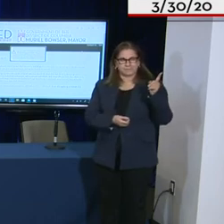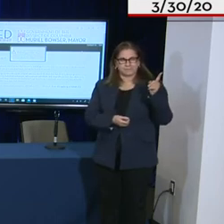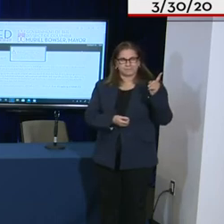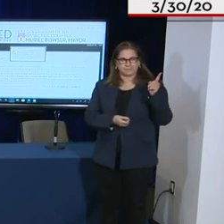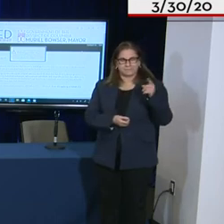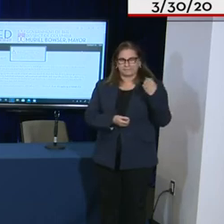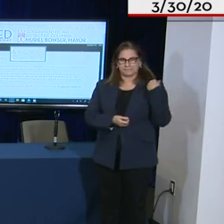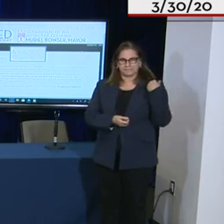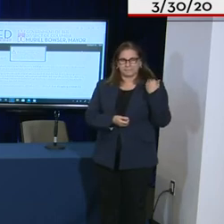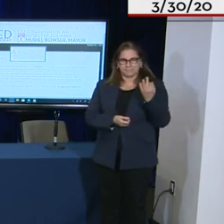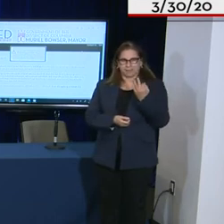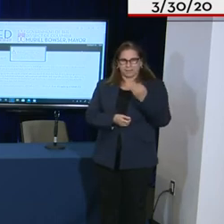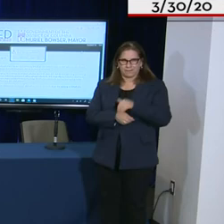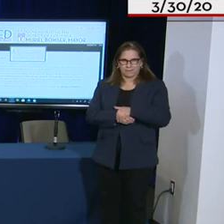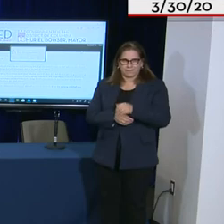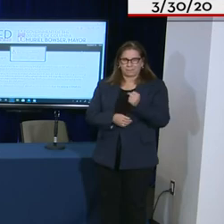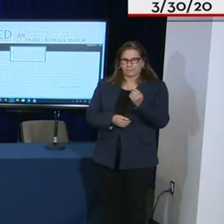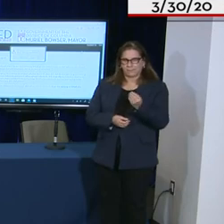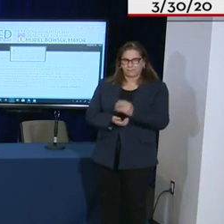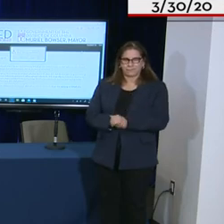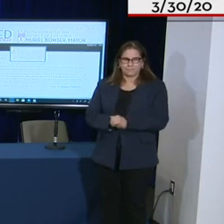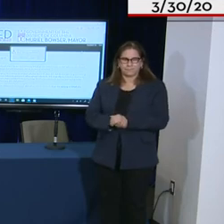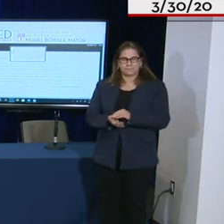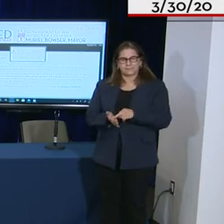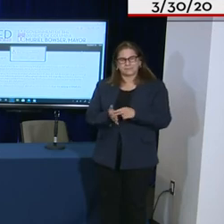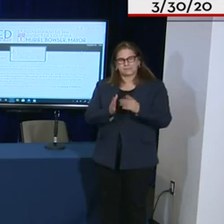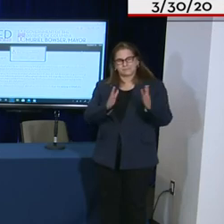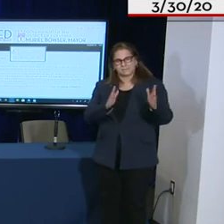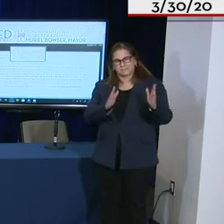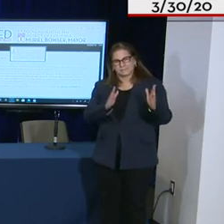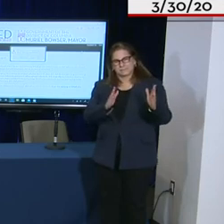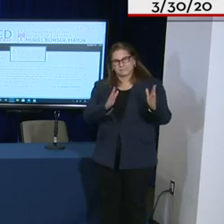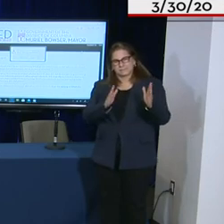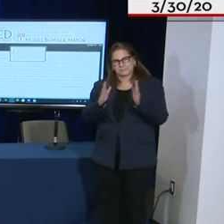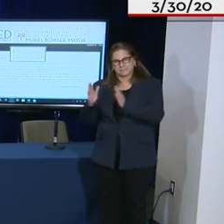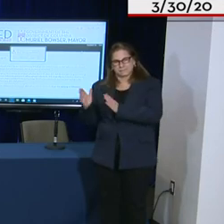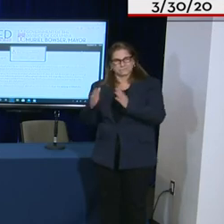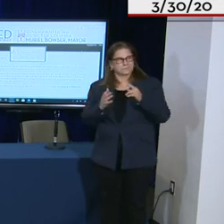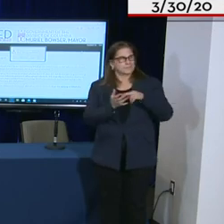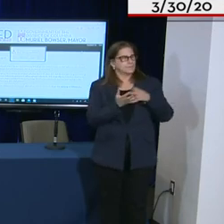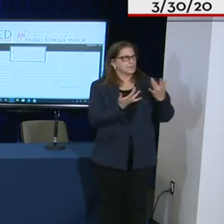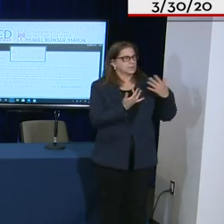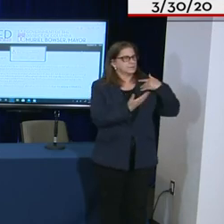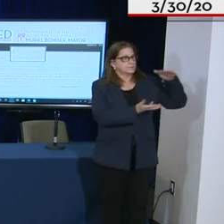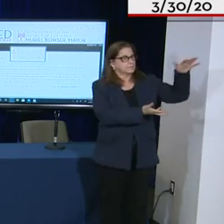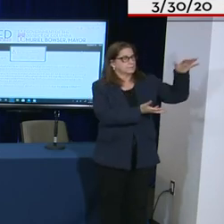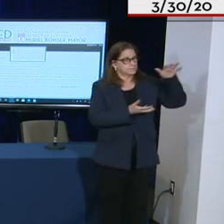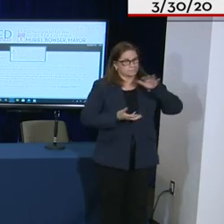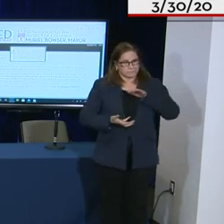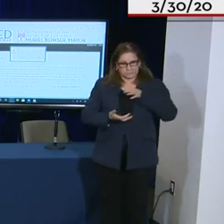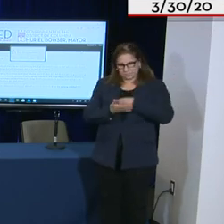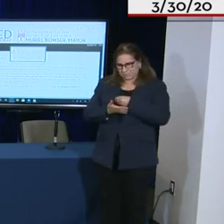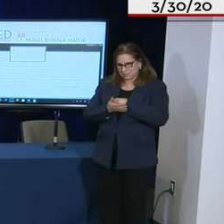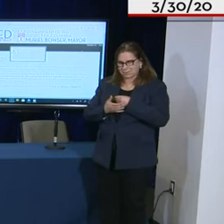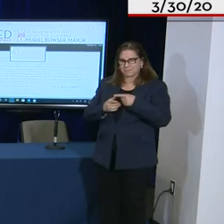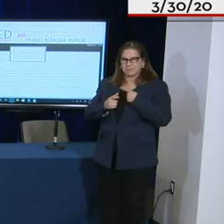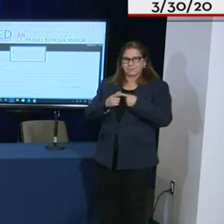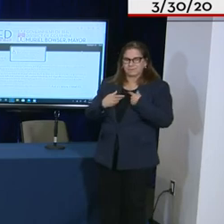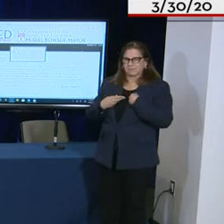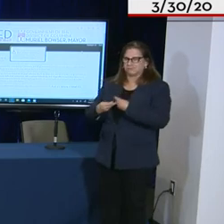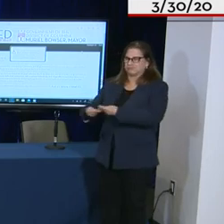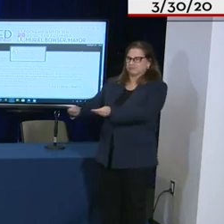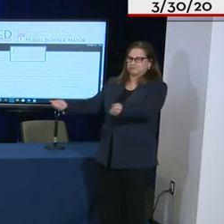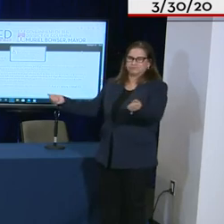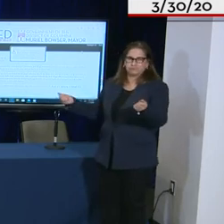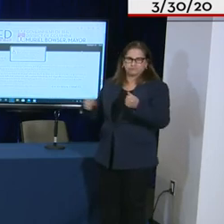Friday evening, and so we still have to get funding from the feds, and they have to provide guidance. So the